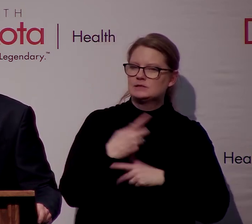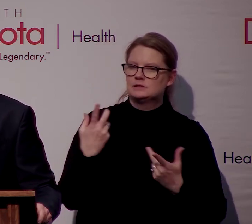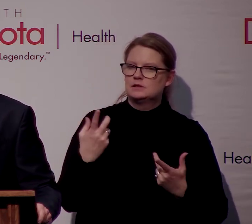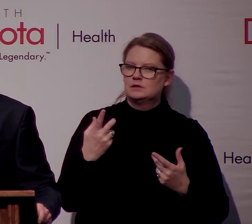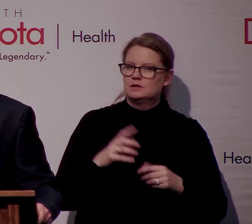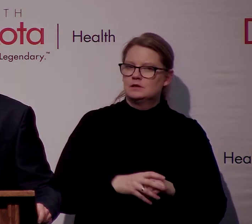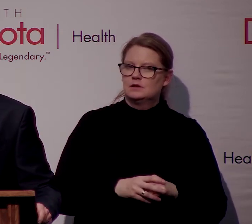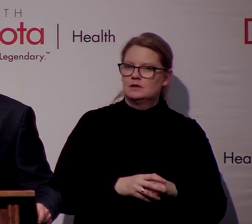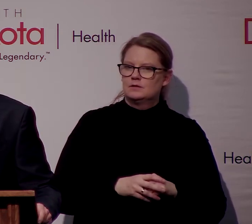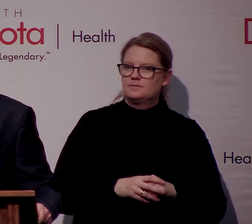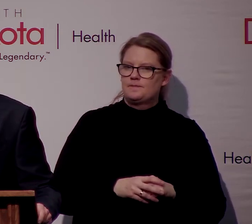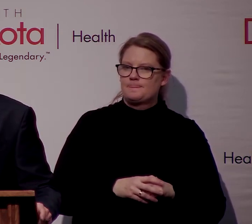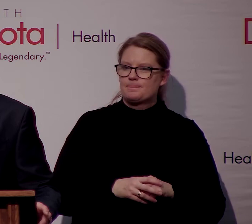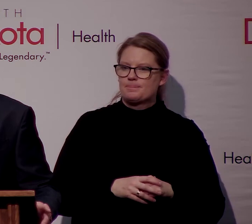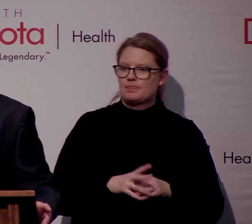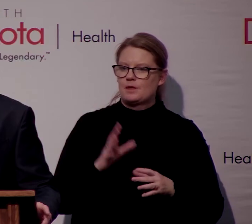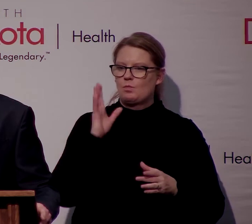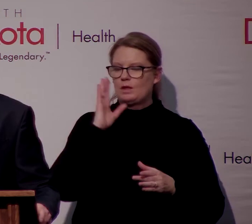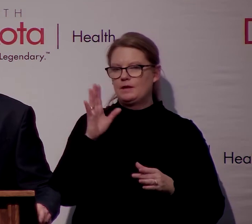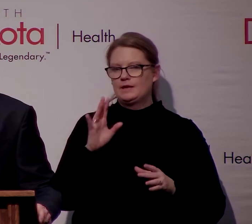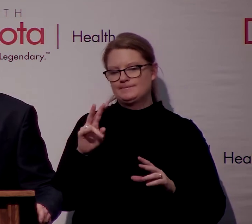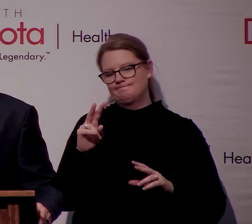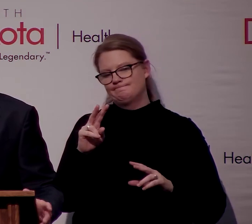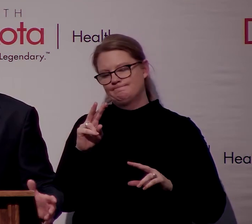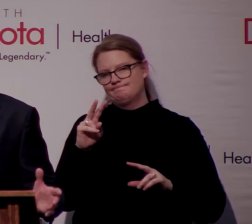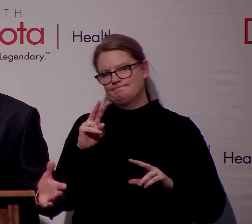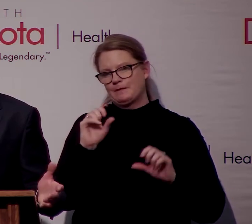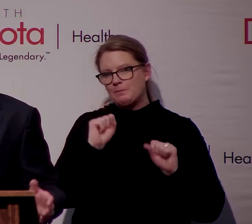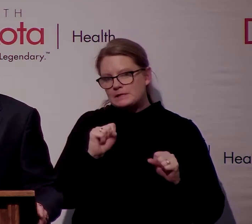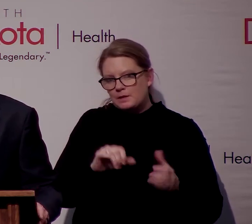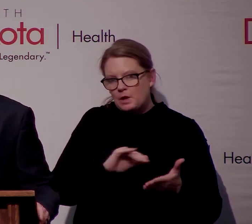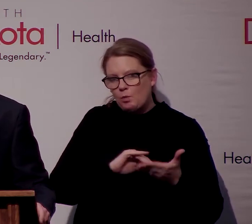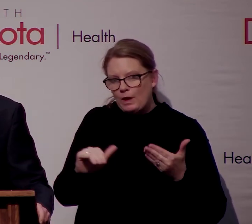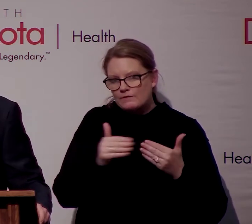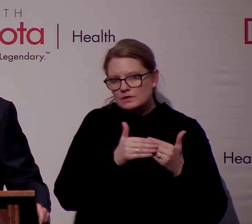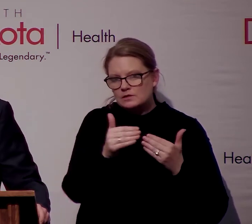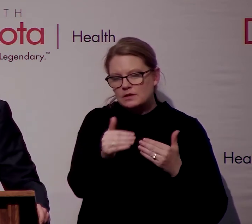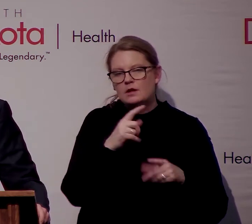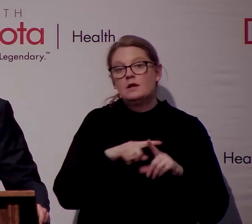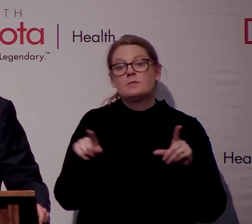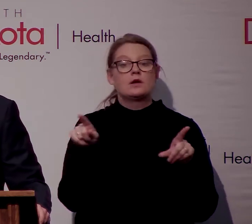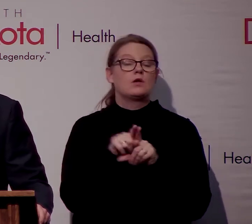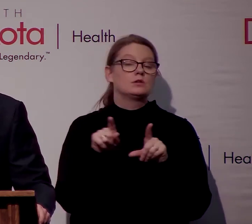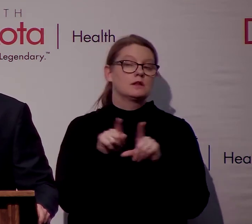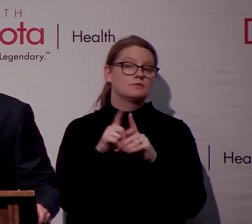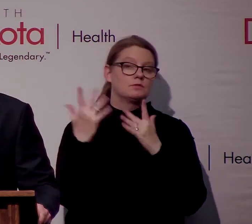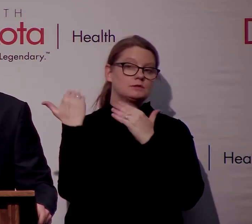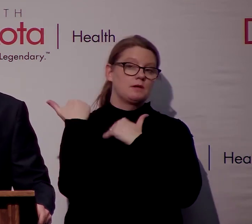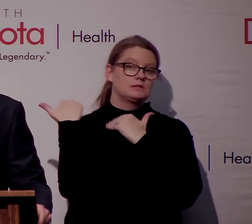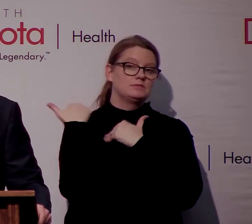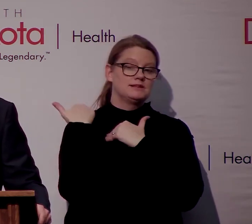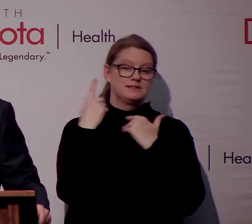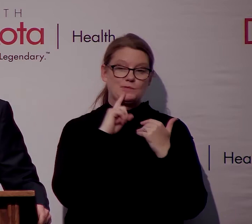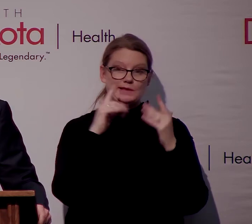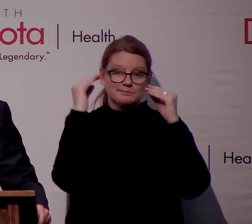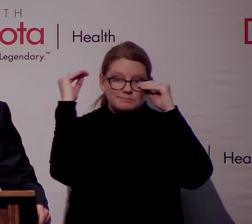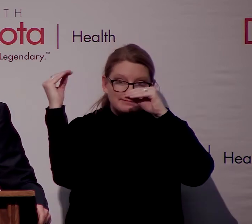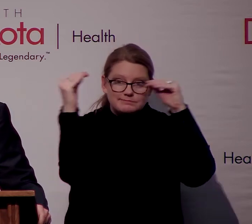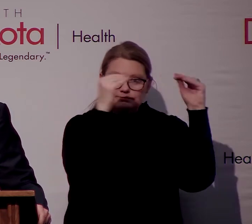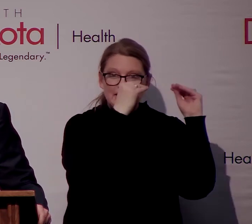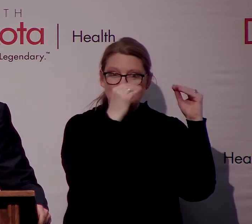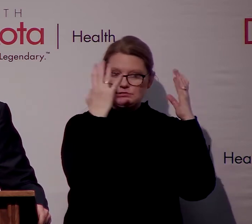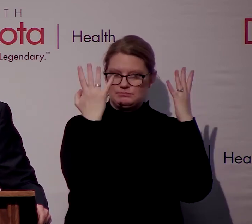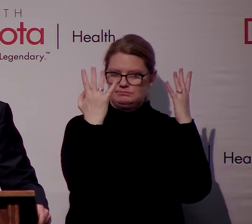looking at the possibility of waivers going forward. But we also have got a responsibility to educate kids in our state